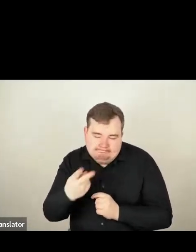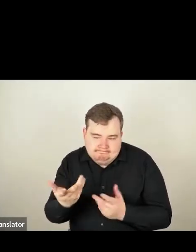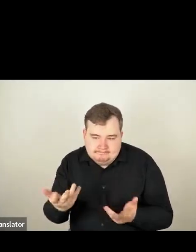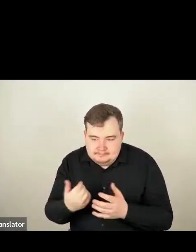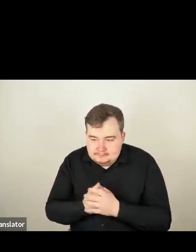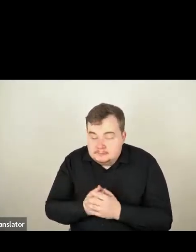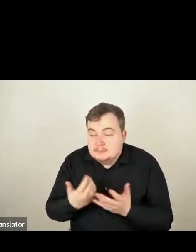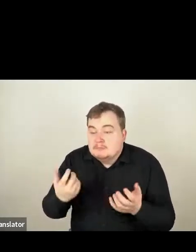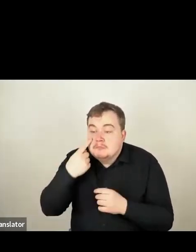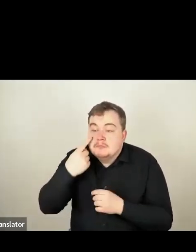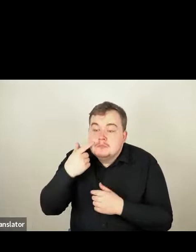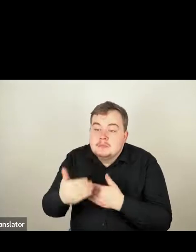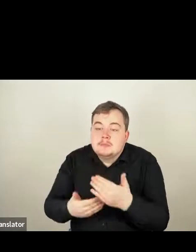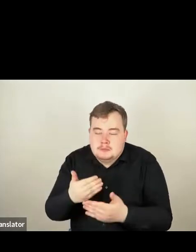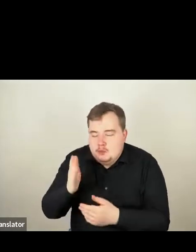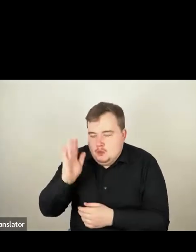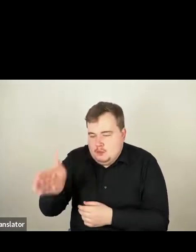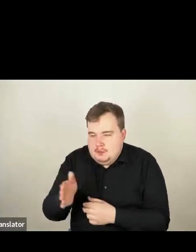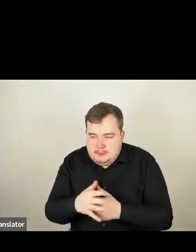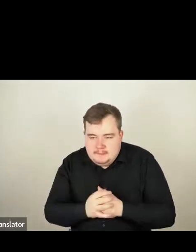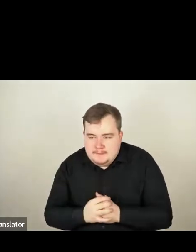amendments